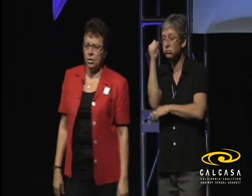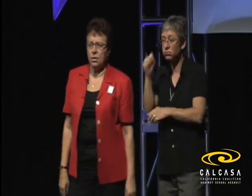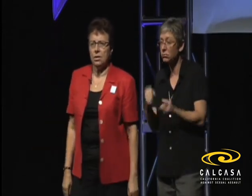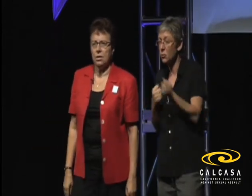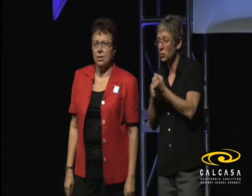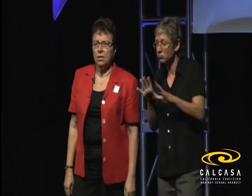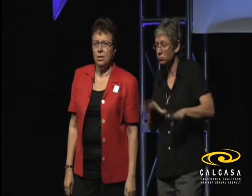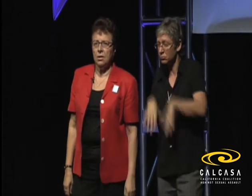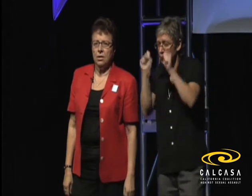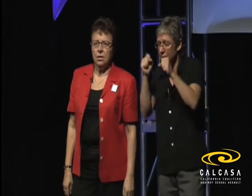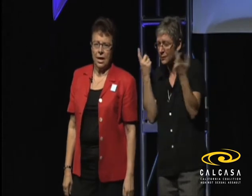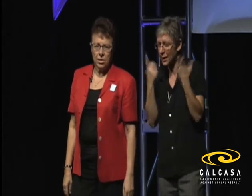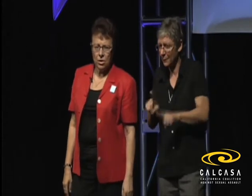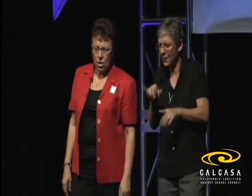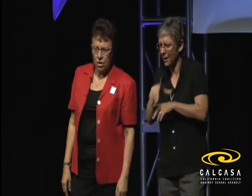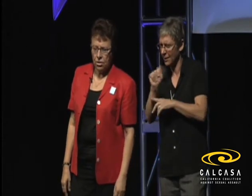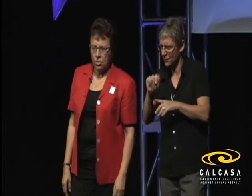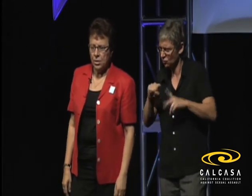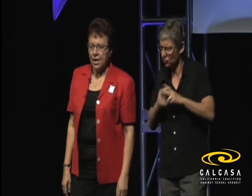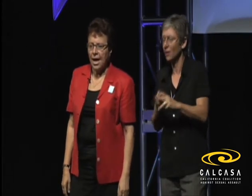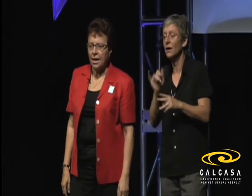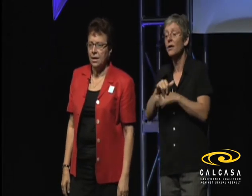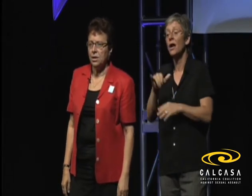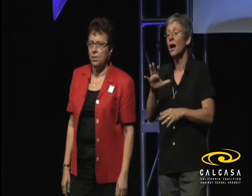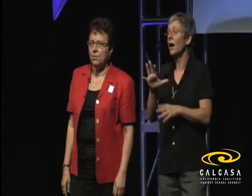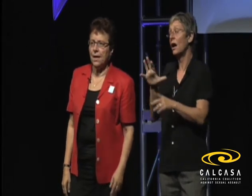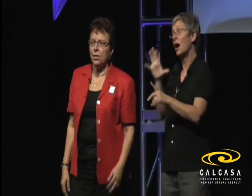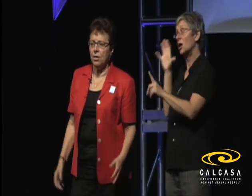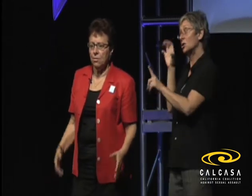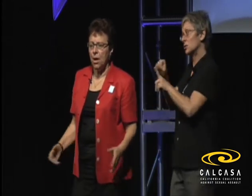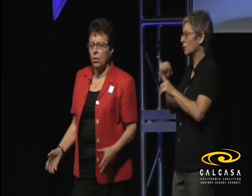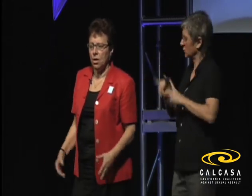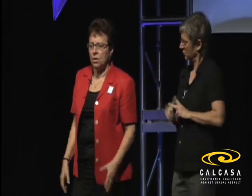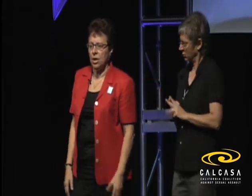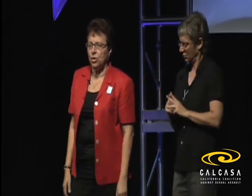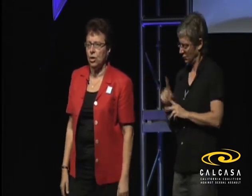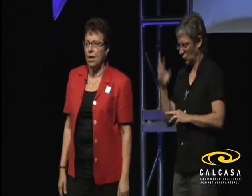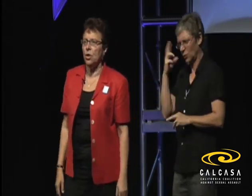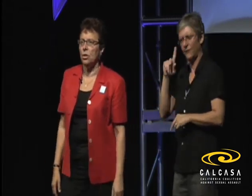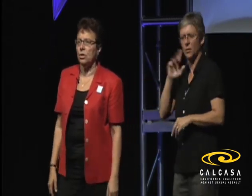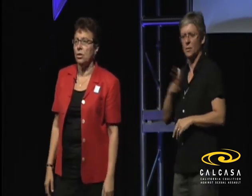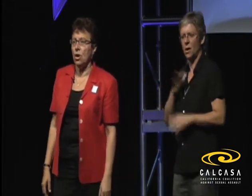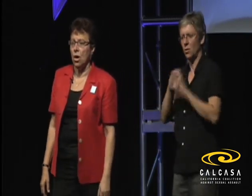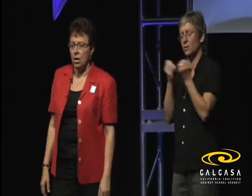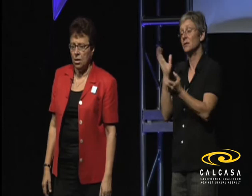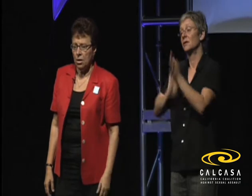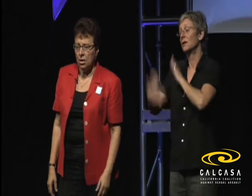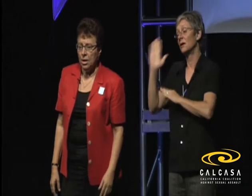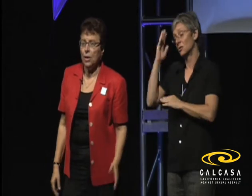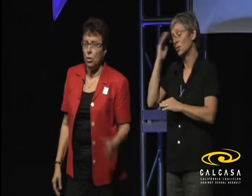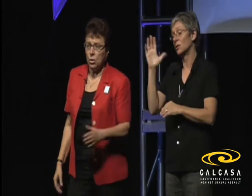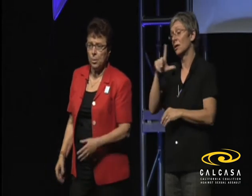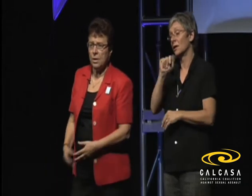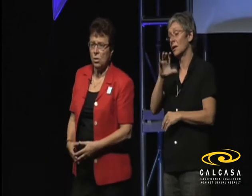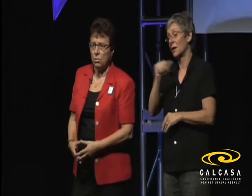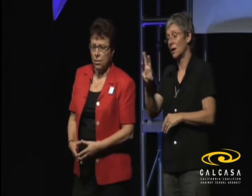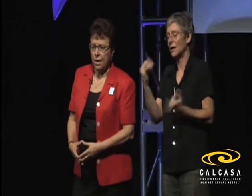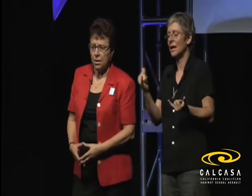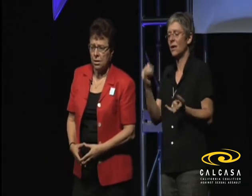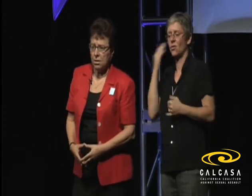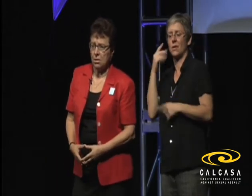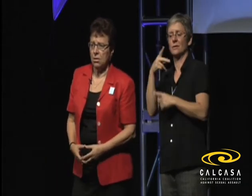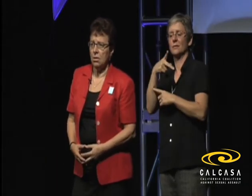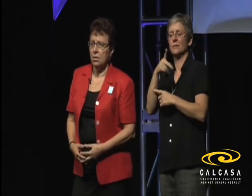Los Angeles. That assault was the catalyst for the founding of my organization, then known as LACAW, now known as Peace